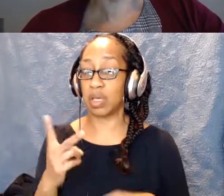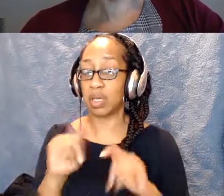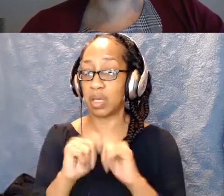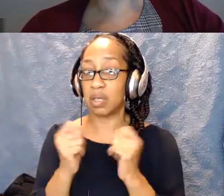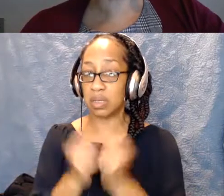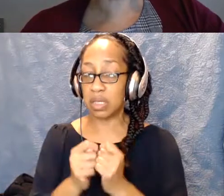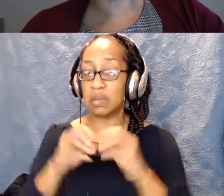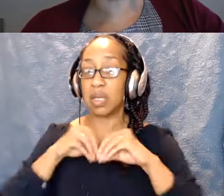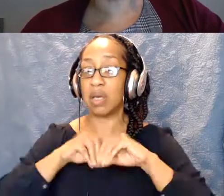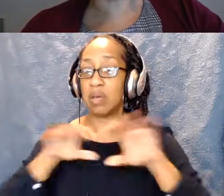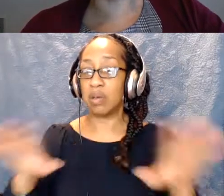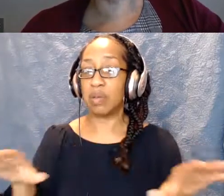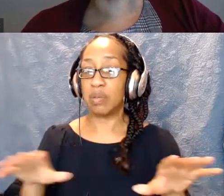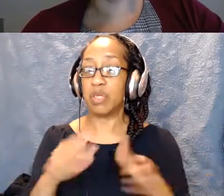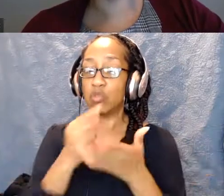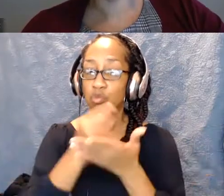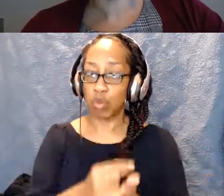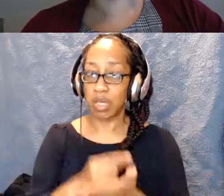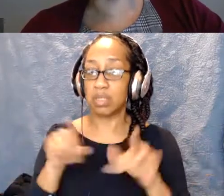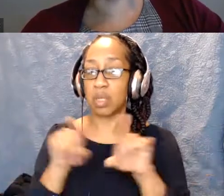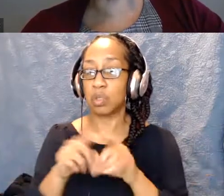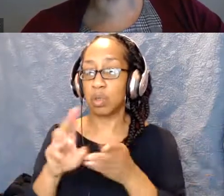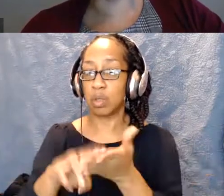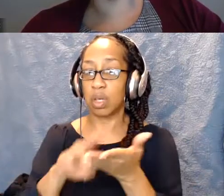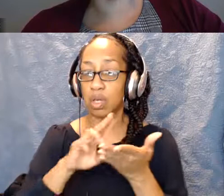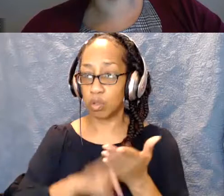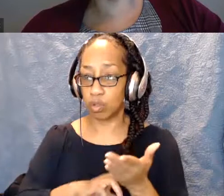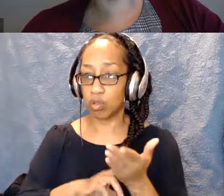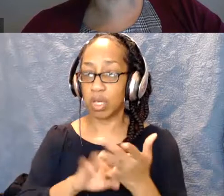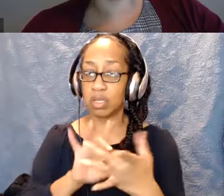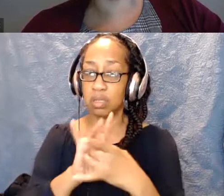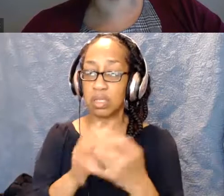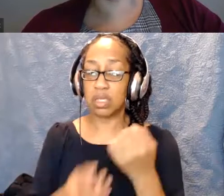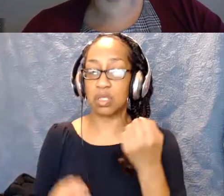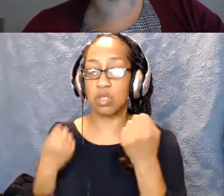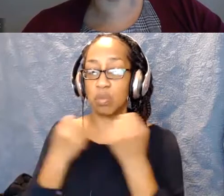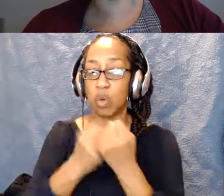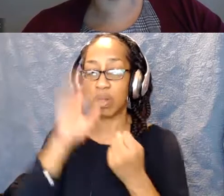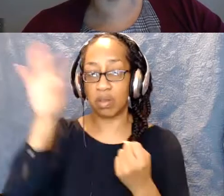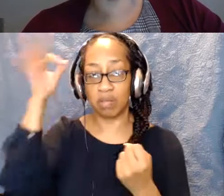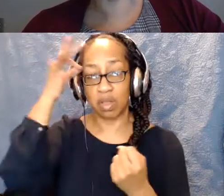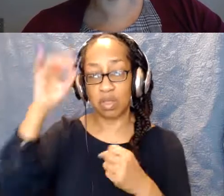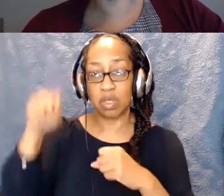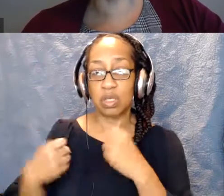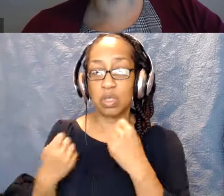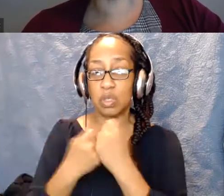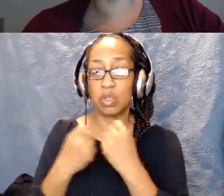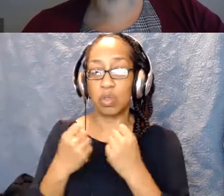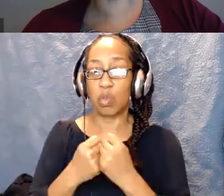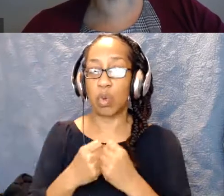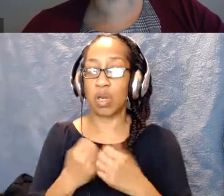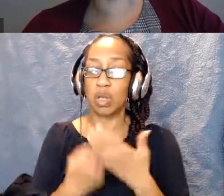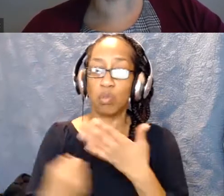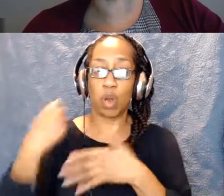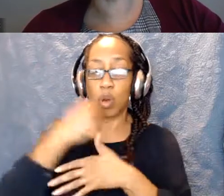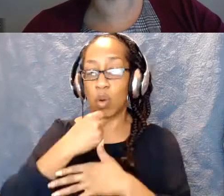grants, cooperative agreements, and contracts that directly support federally established priorities and initiatives designed to